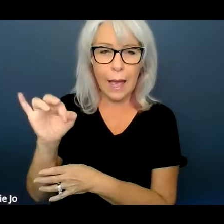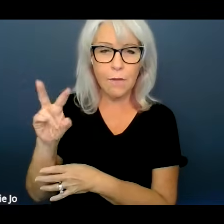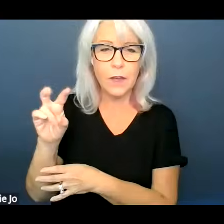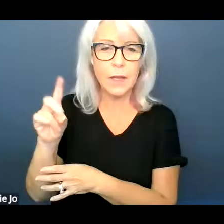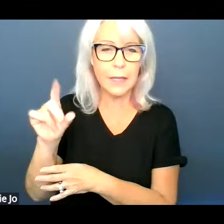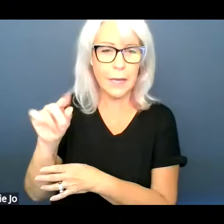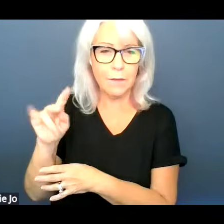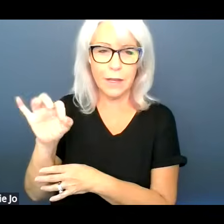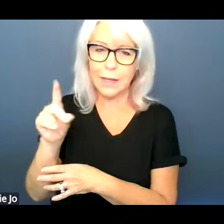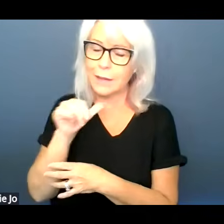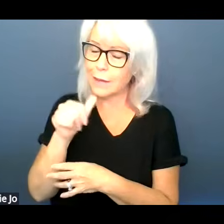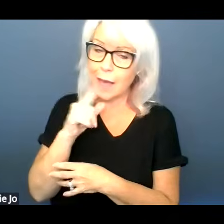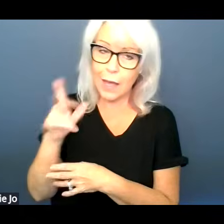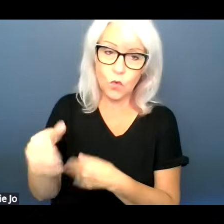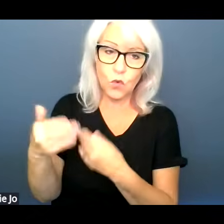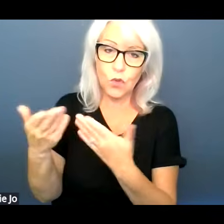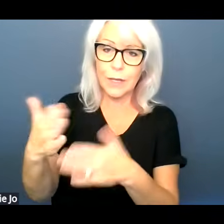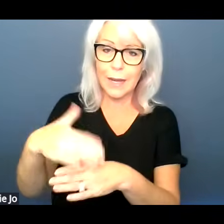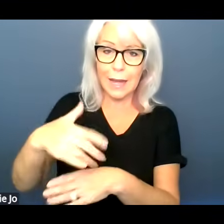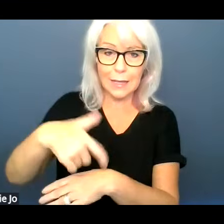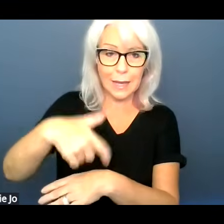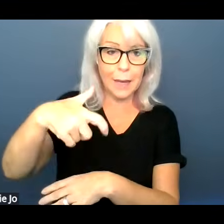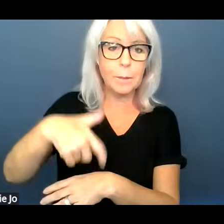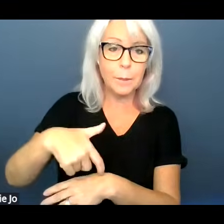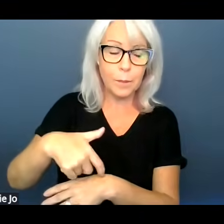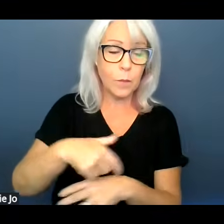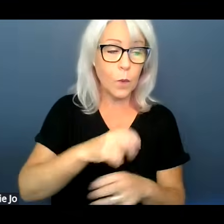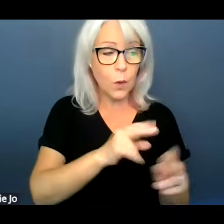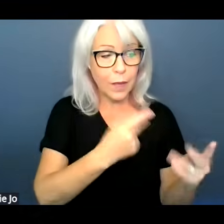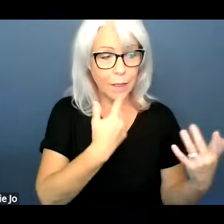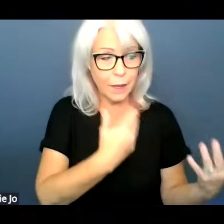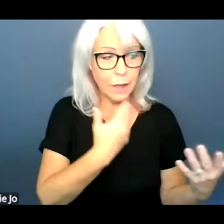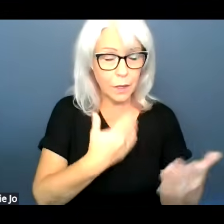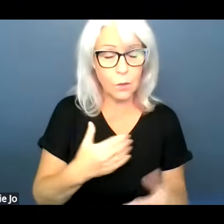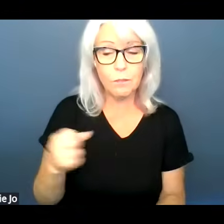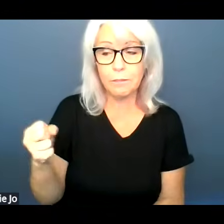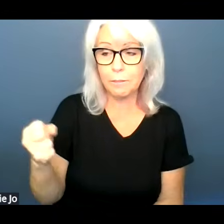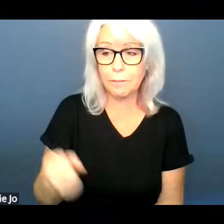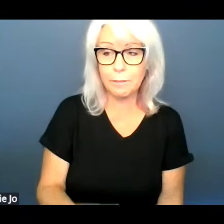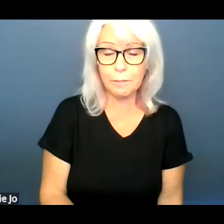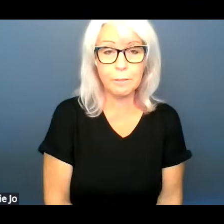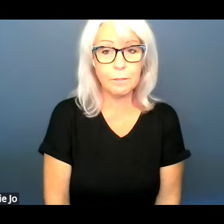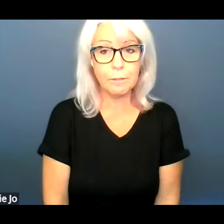time. Okay, thank you. Yep.